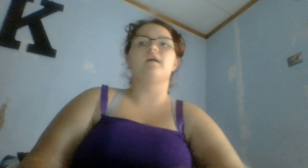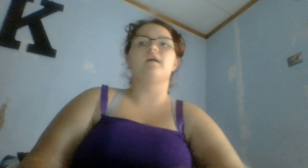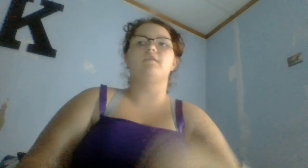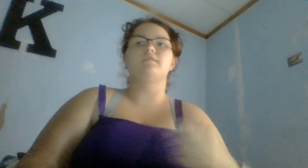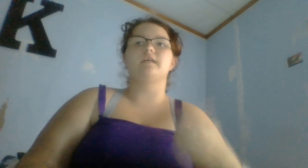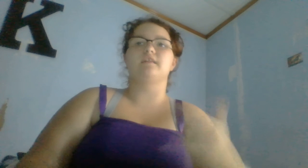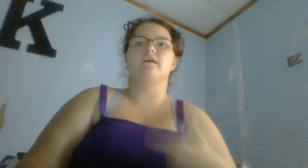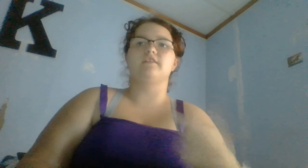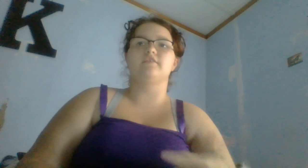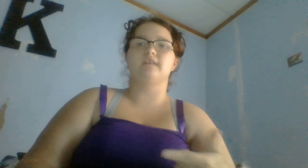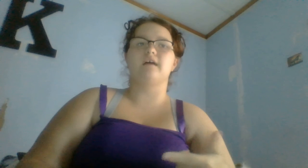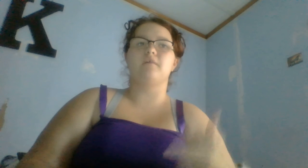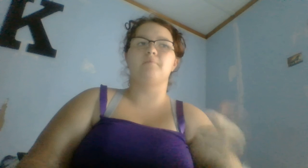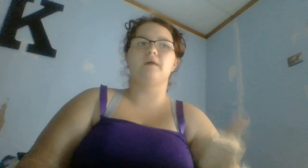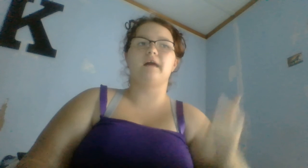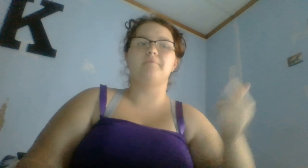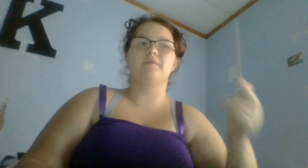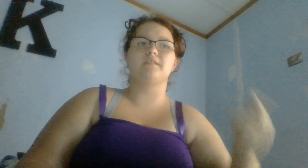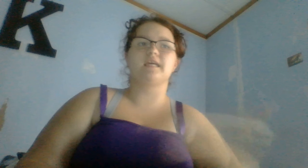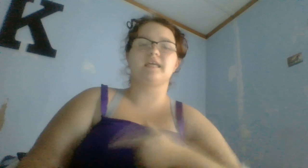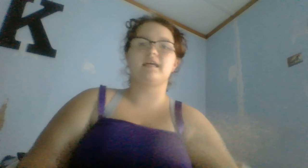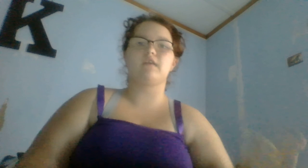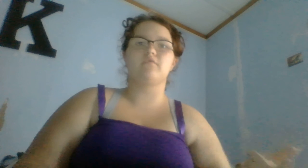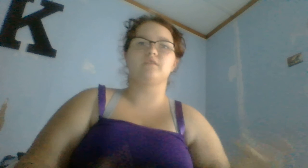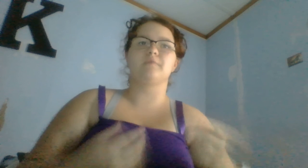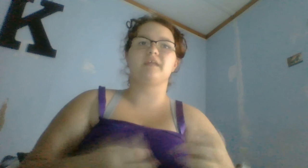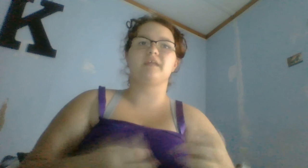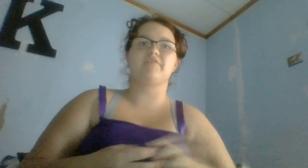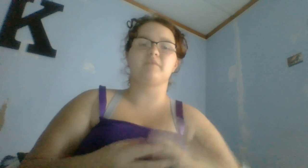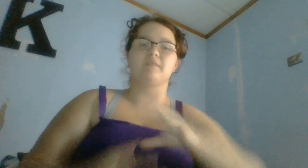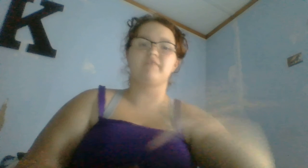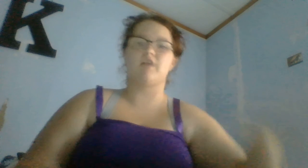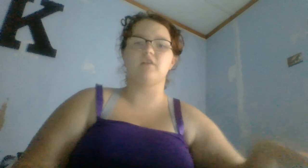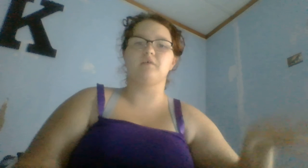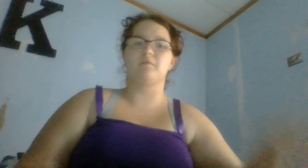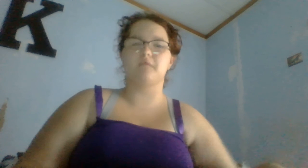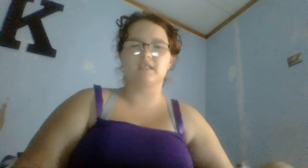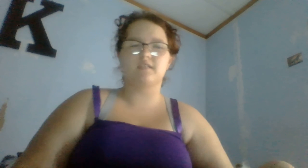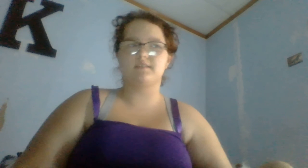i'll take the others out but i'm taking out the money from the following week